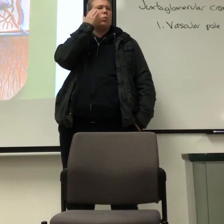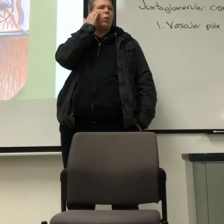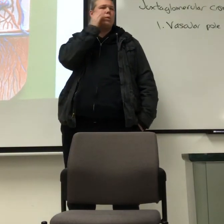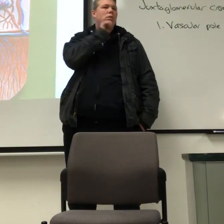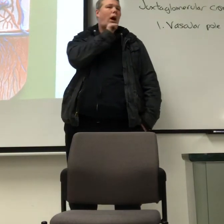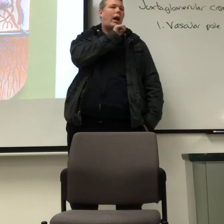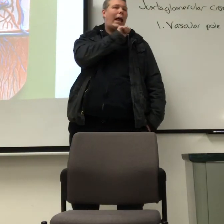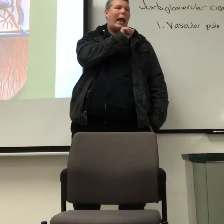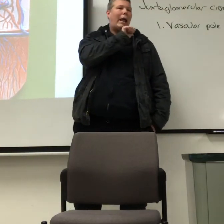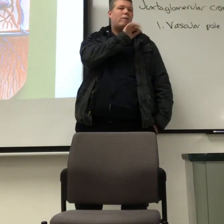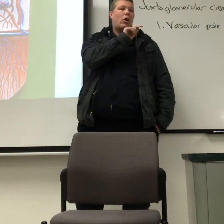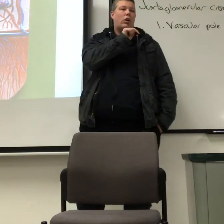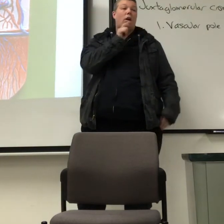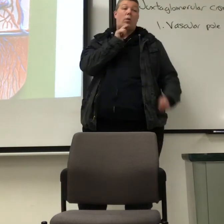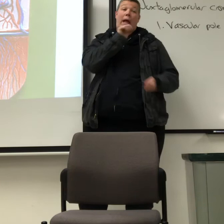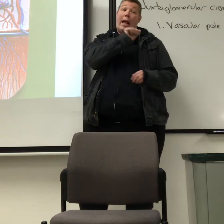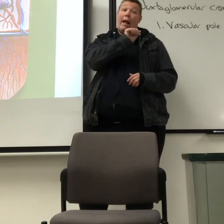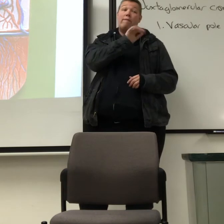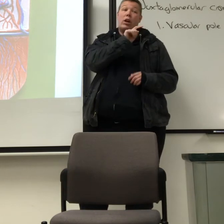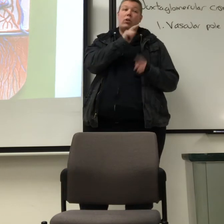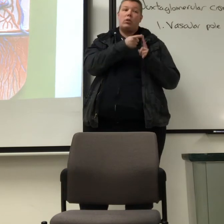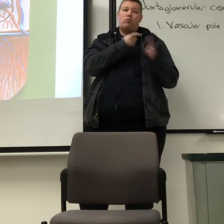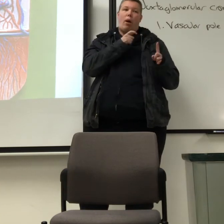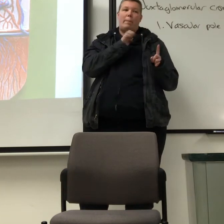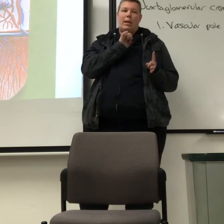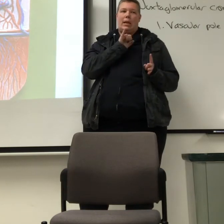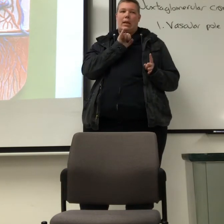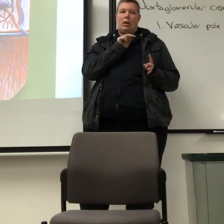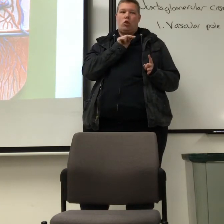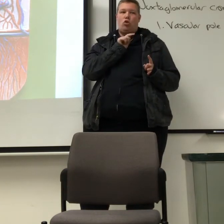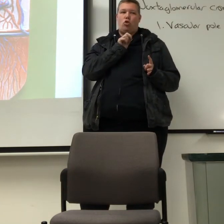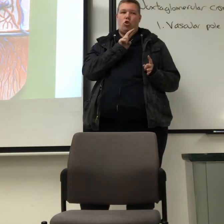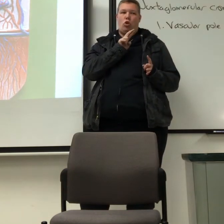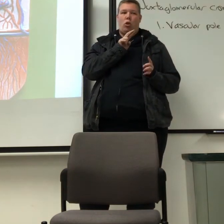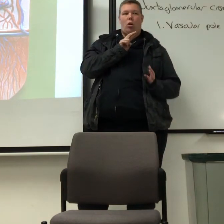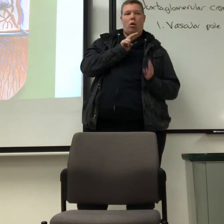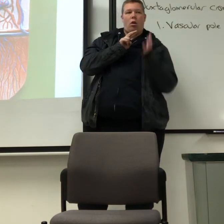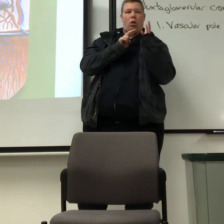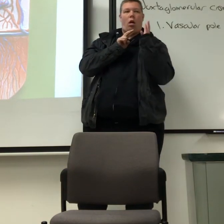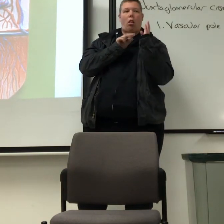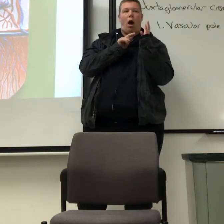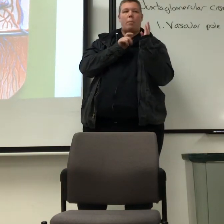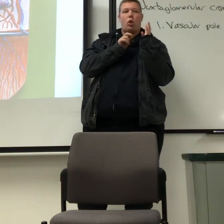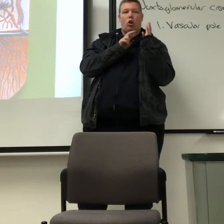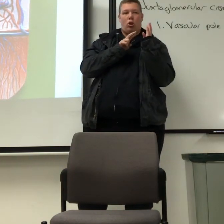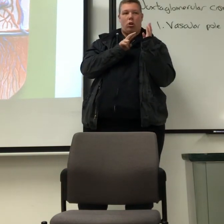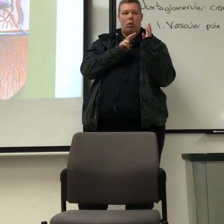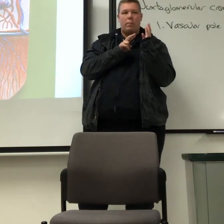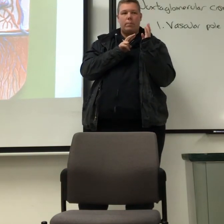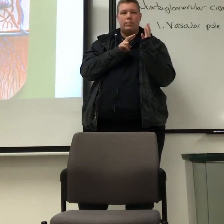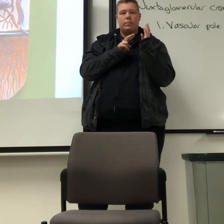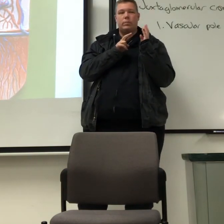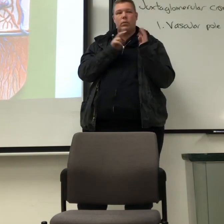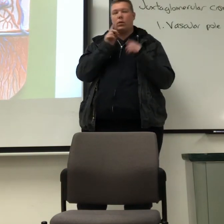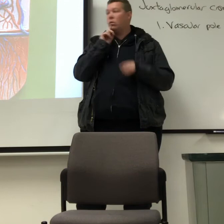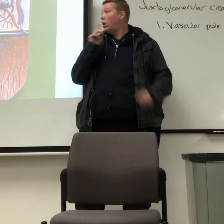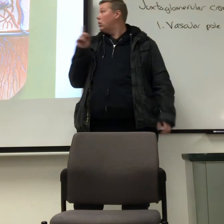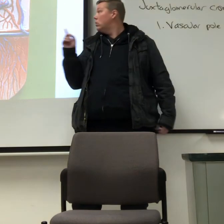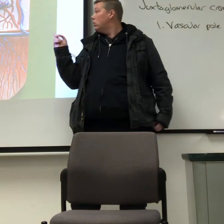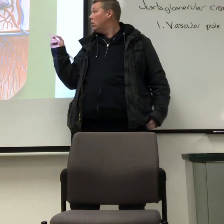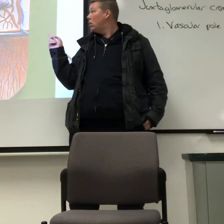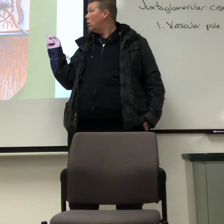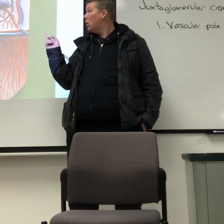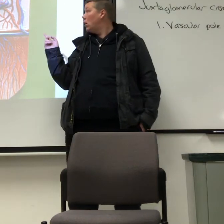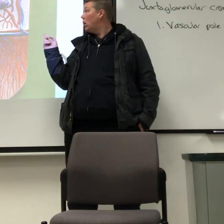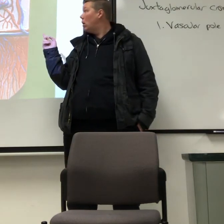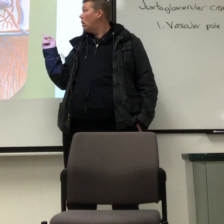afferent? Well, the afferent is a direct branch off interlobular. That's how you can tell. There's my landmark. That's arcuate artery and vein.